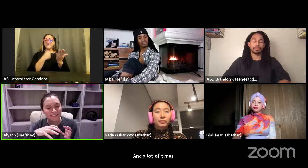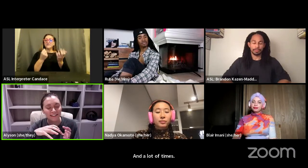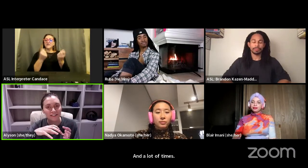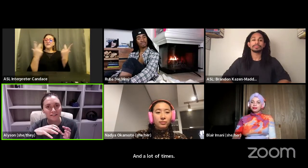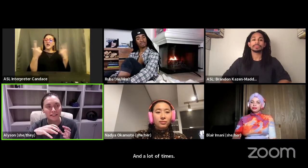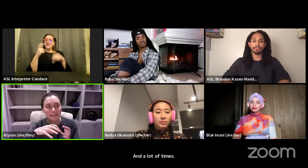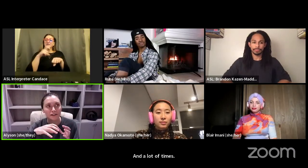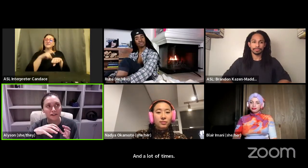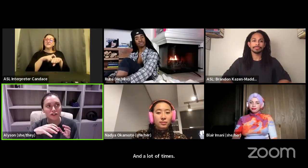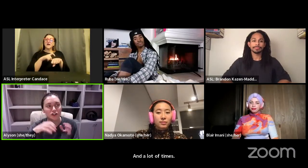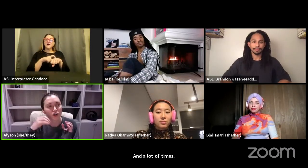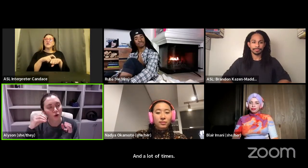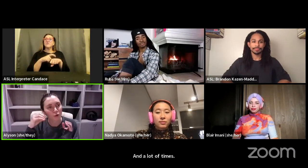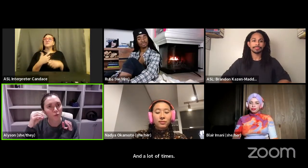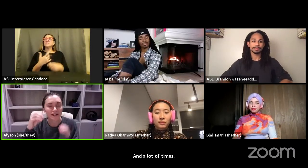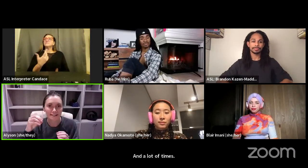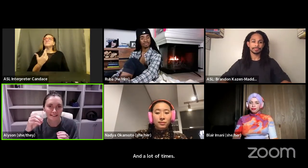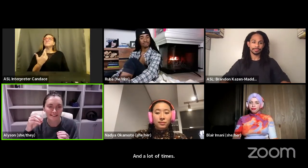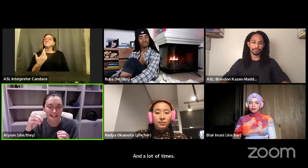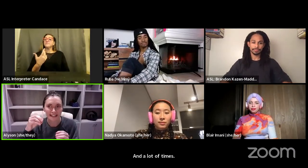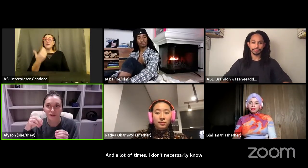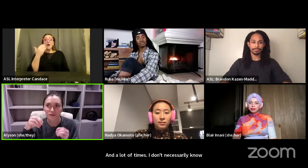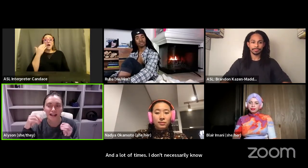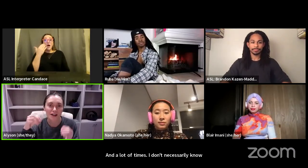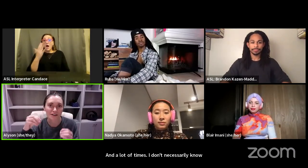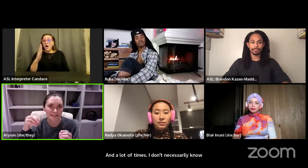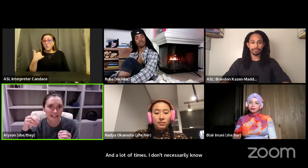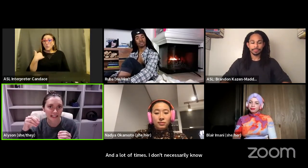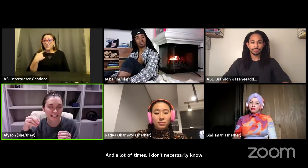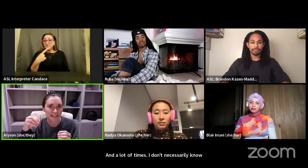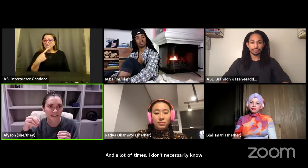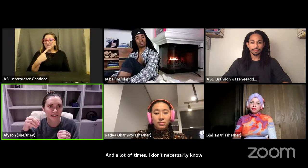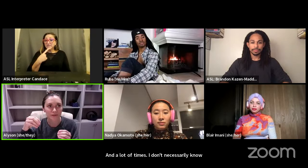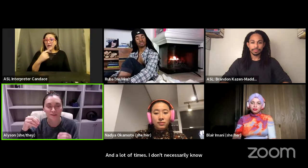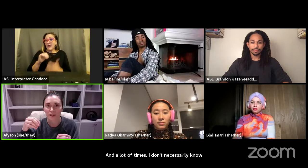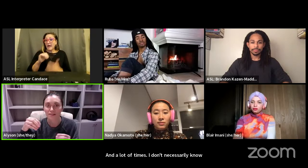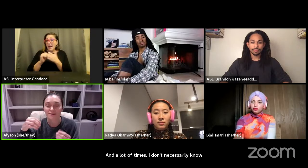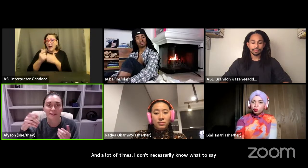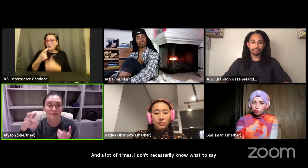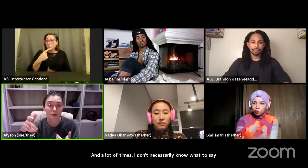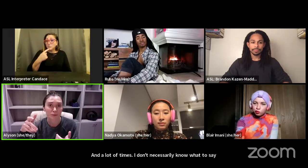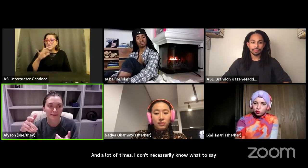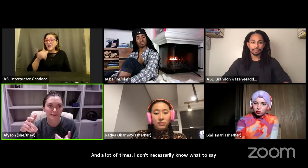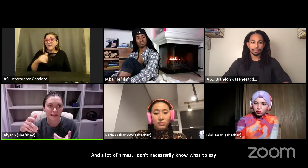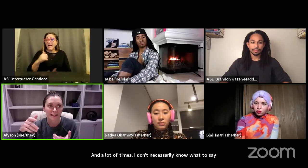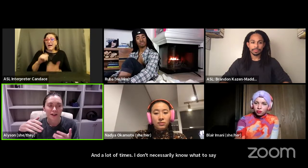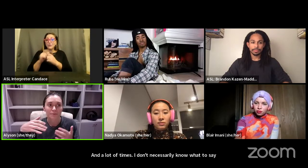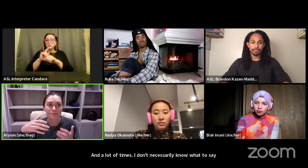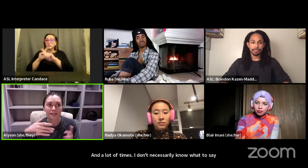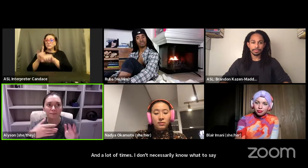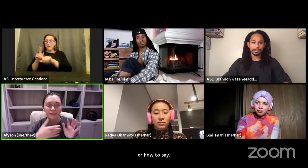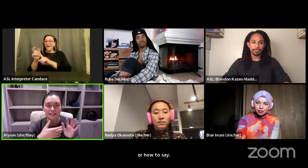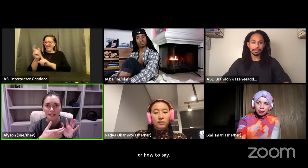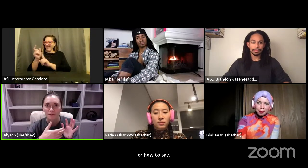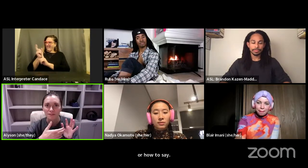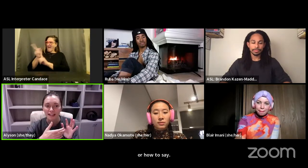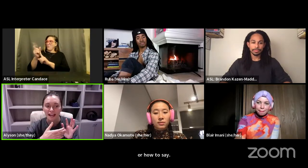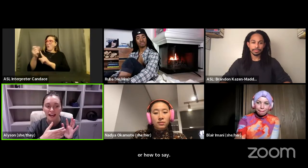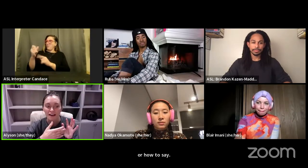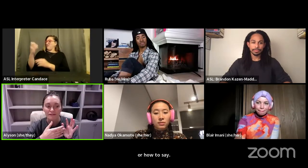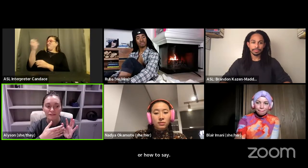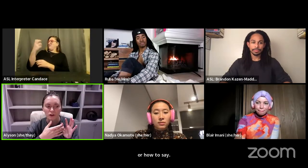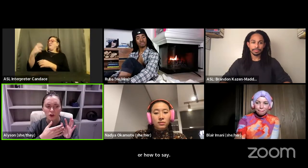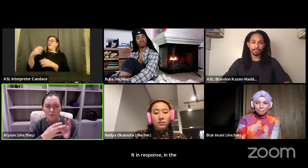don't necessarily know what to say or how to say it in response in the moment, but being able